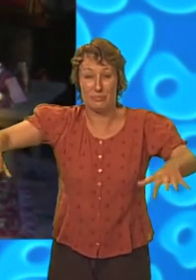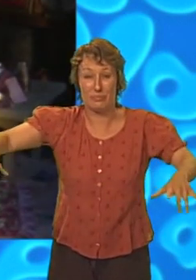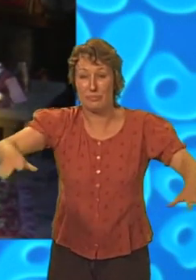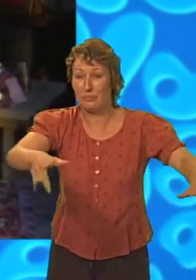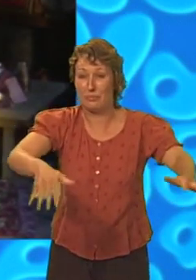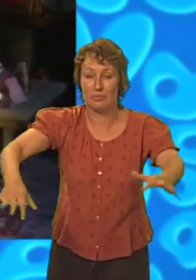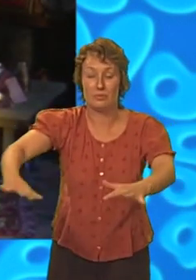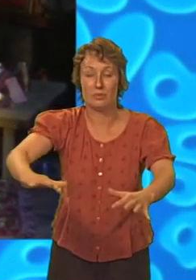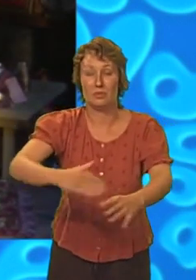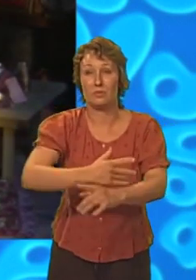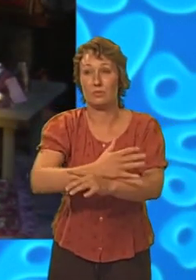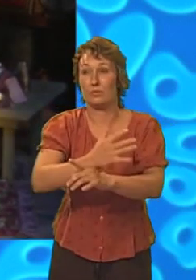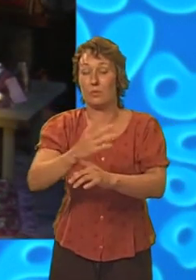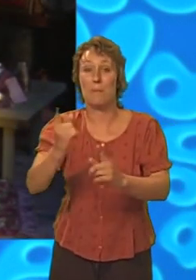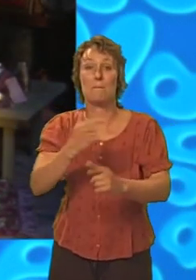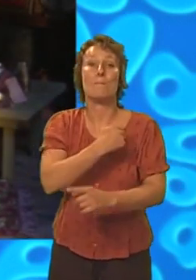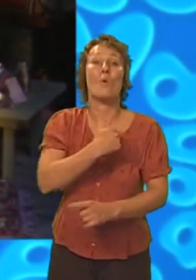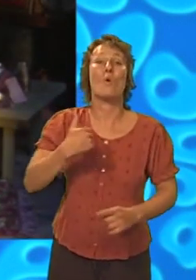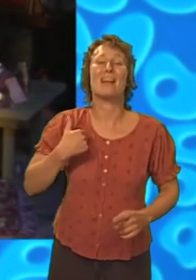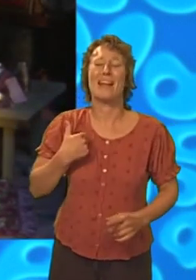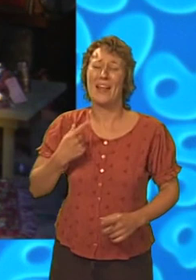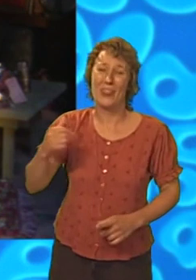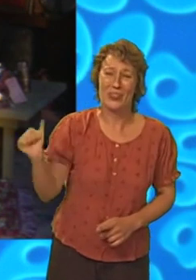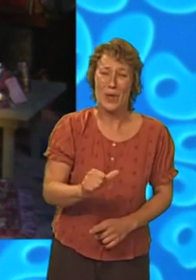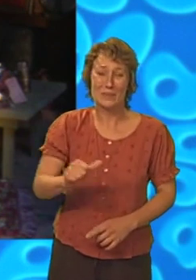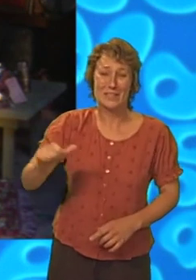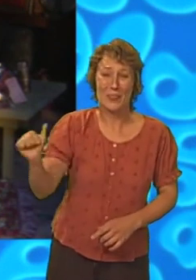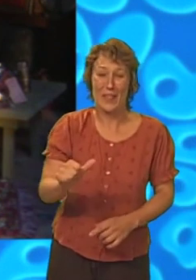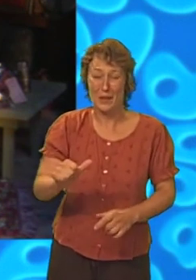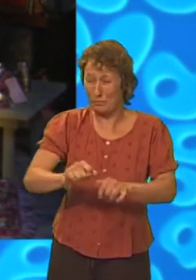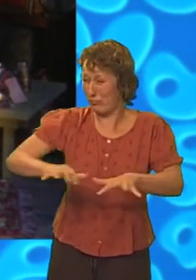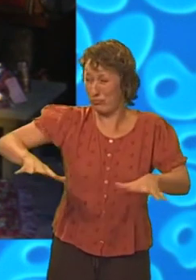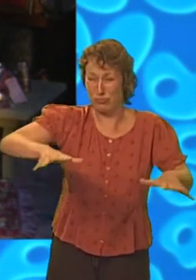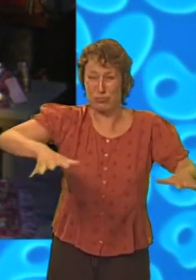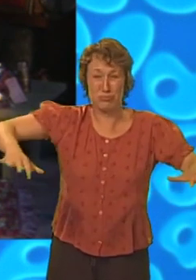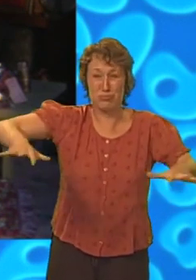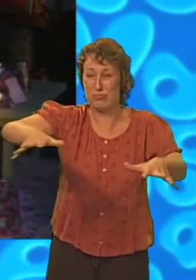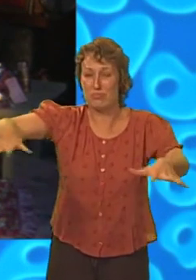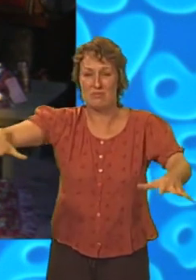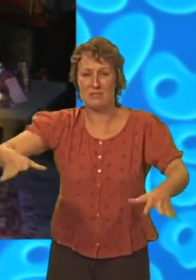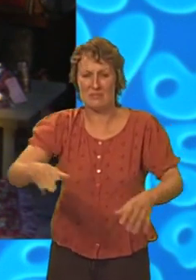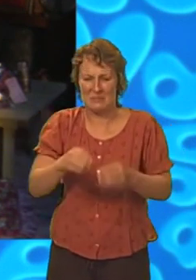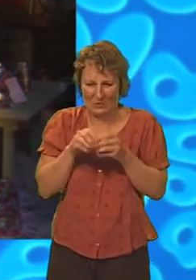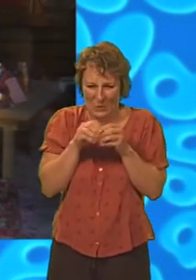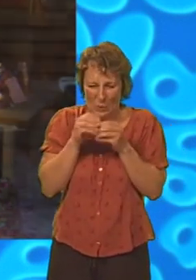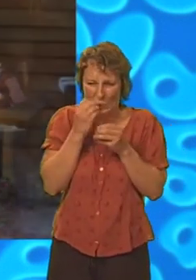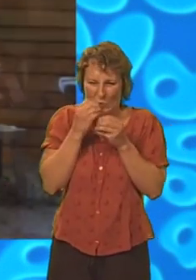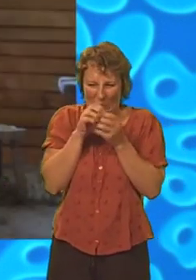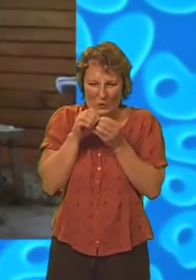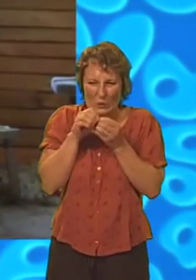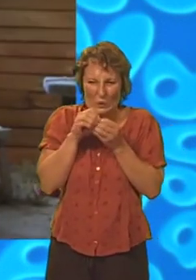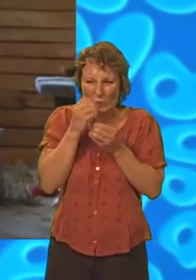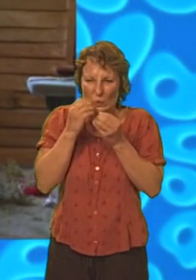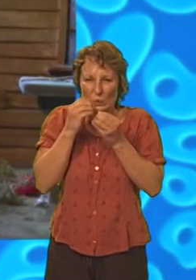By the morning, there were thousands and thousands of mice, and they were eating everything in the